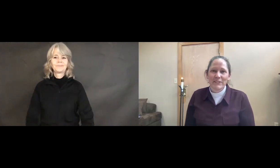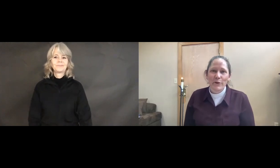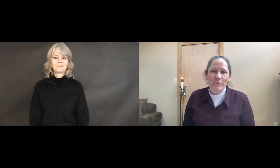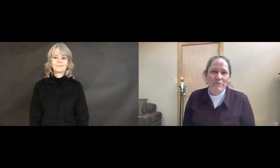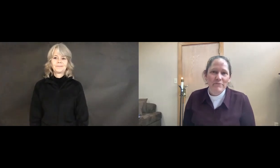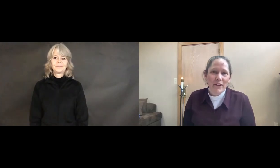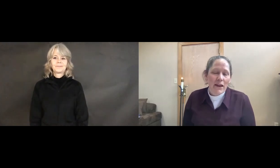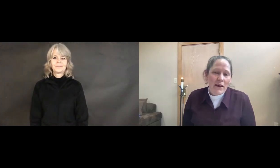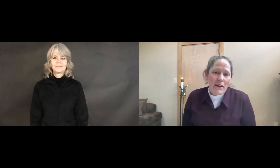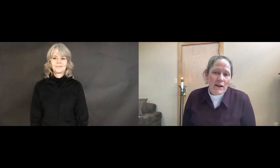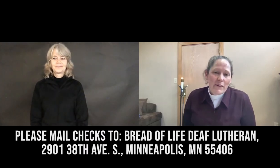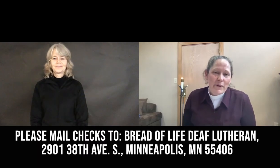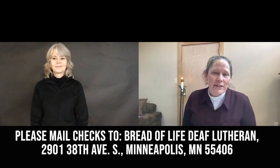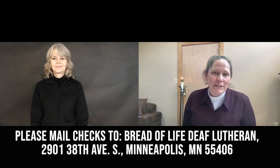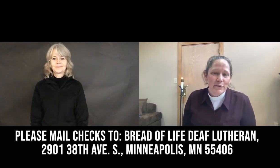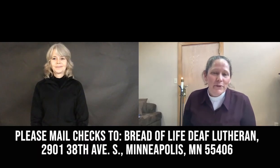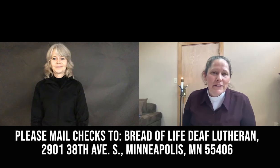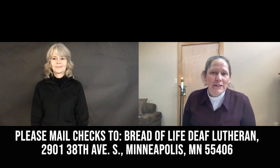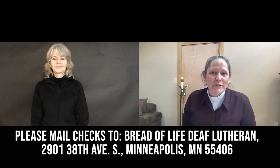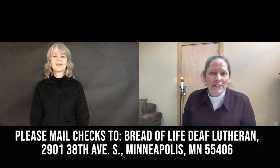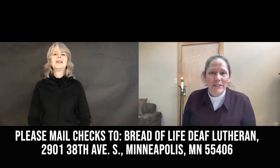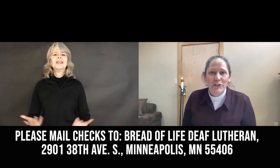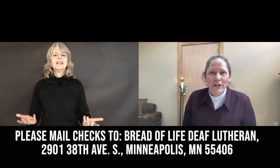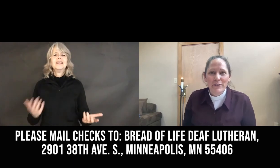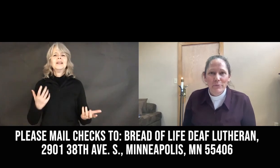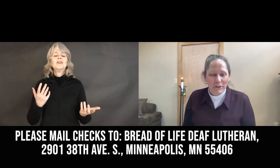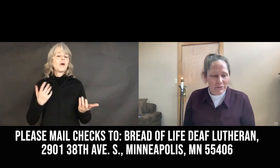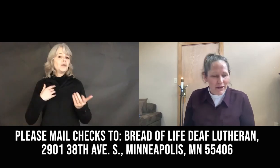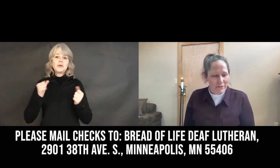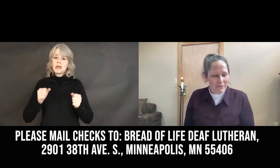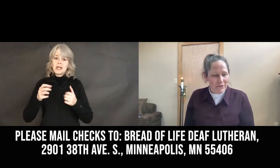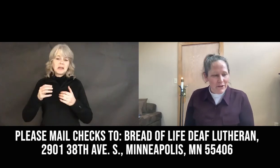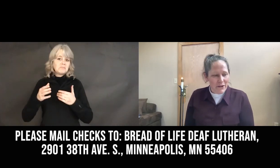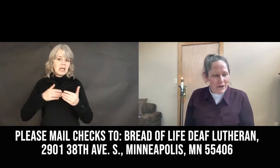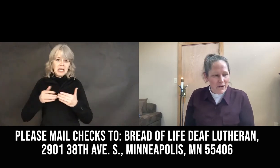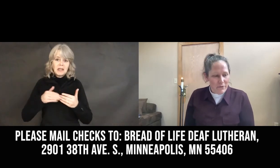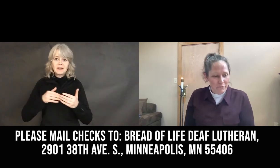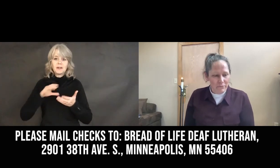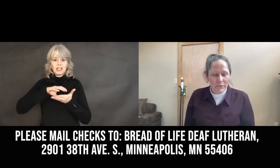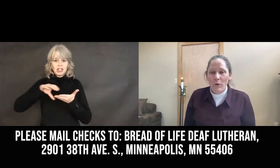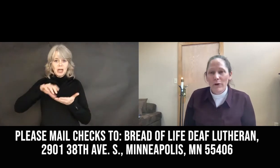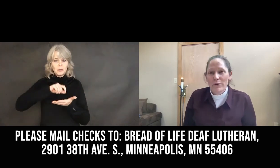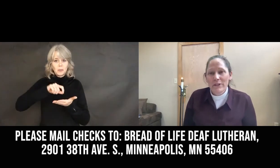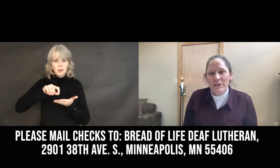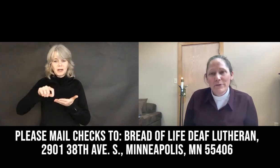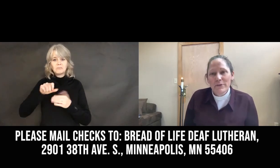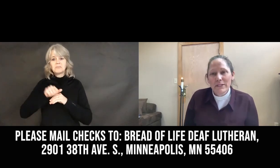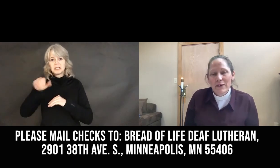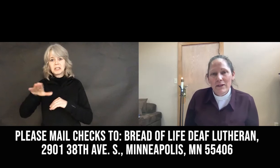So we ask that you would either send a check to Bread of Life, or you can use